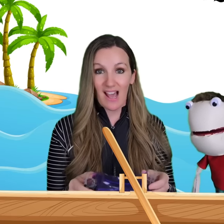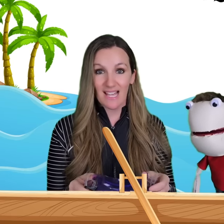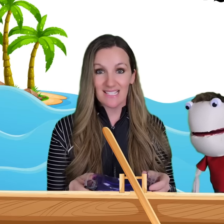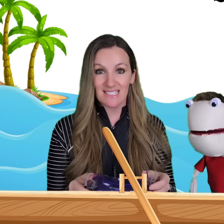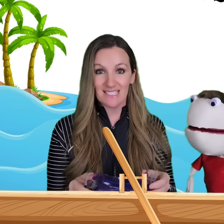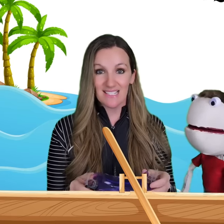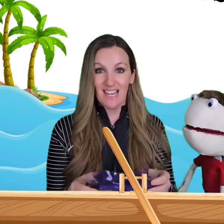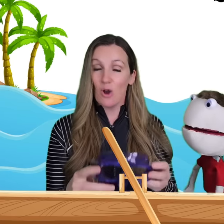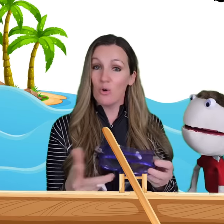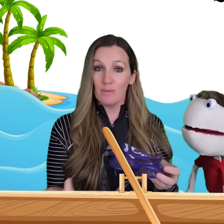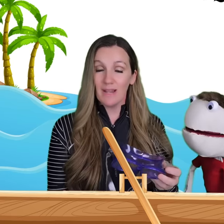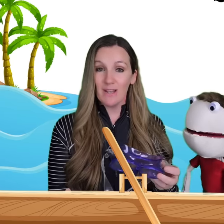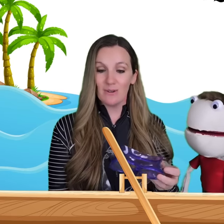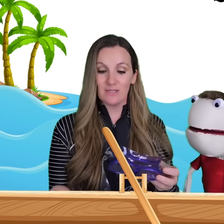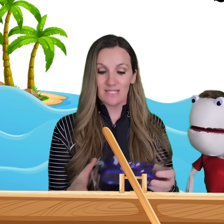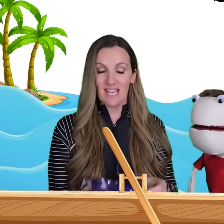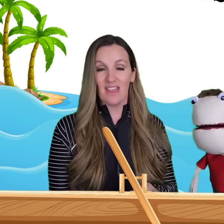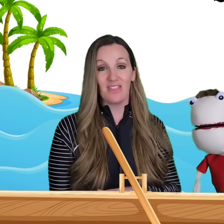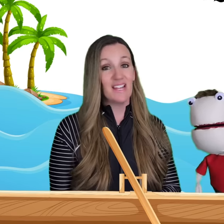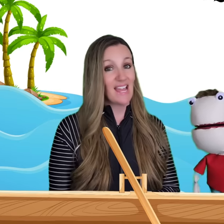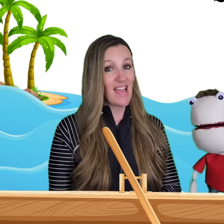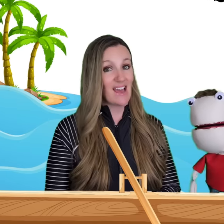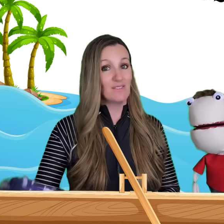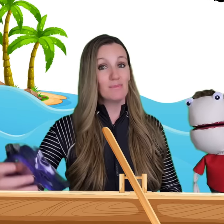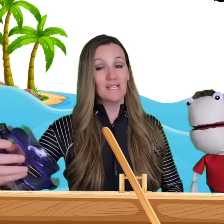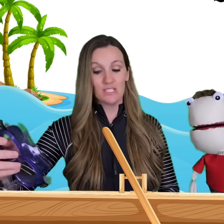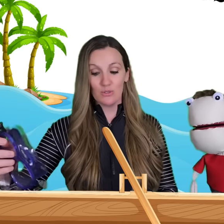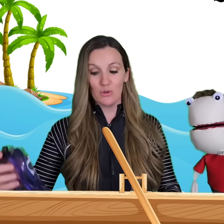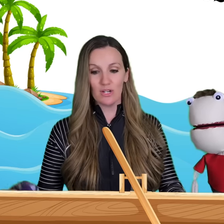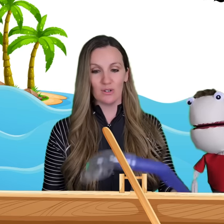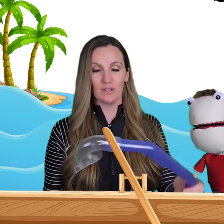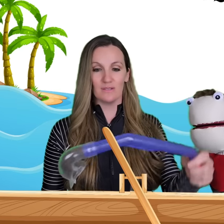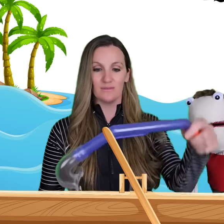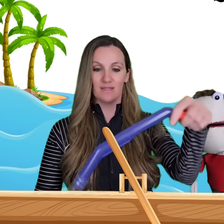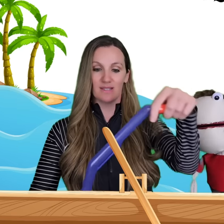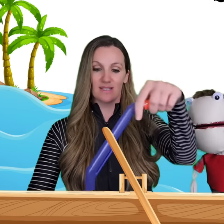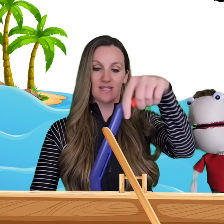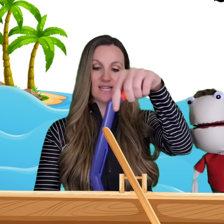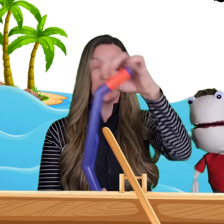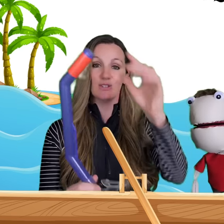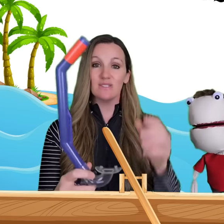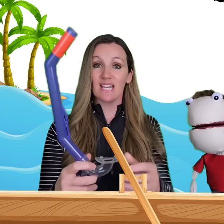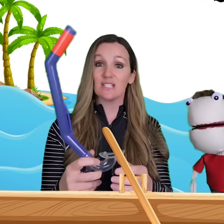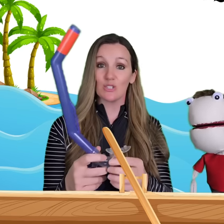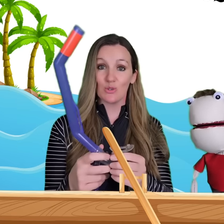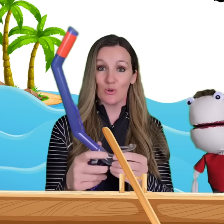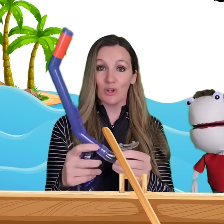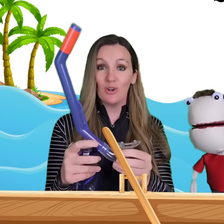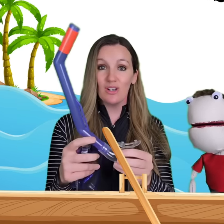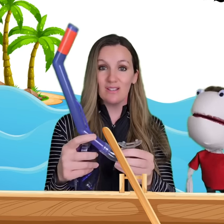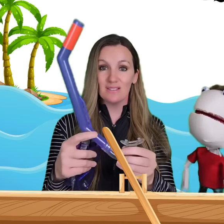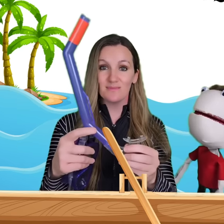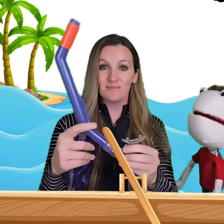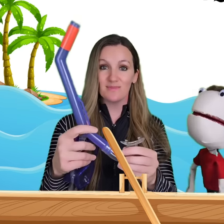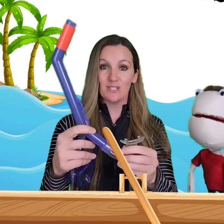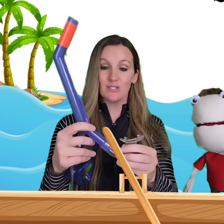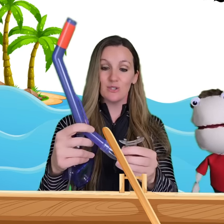eyes or my nose. Then I have my snorkel. Can you say snorkel?